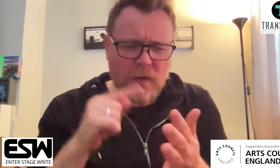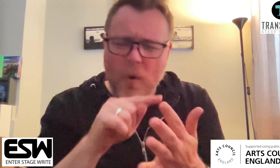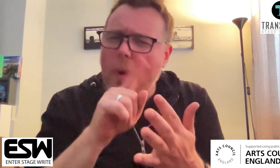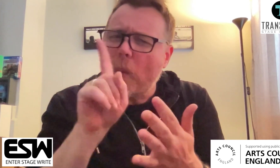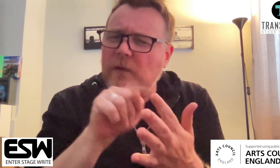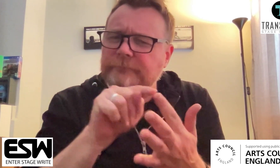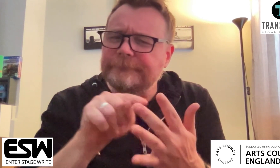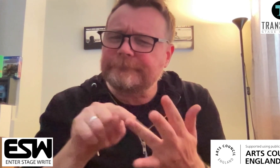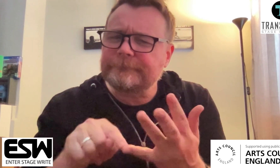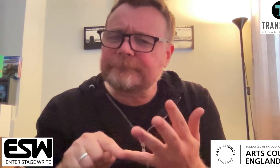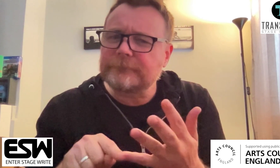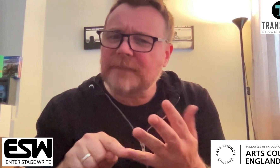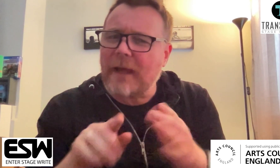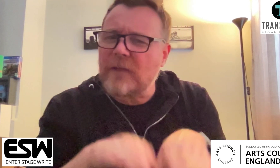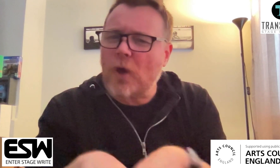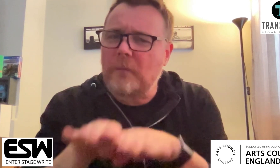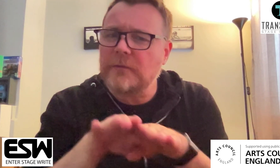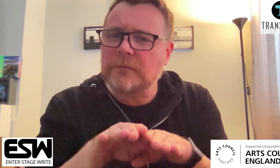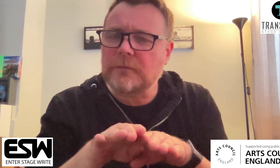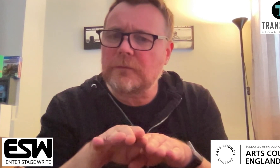is it? And I want you to sort of pick apart those 4